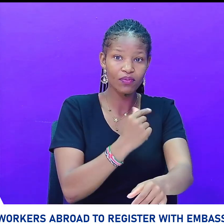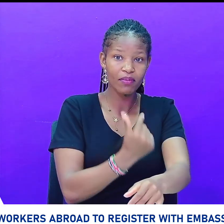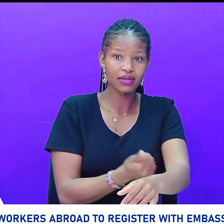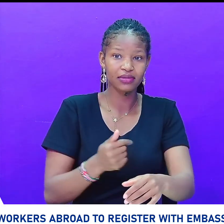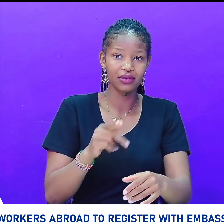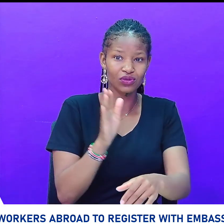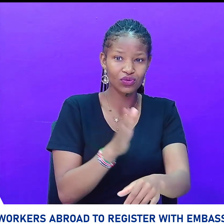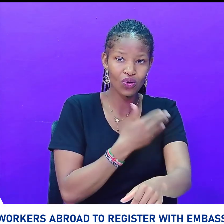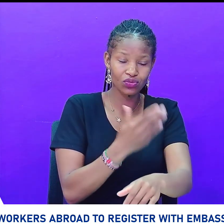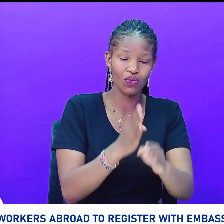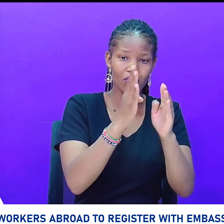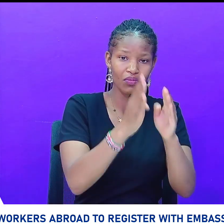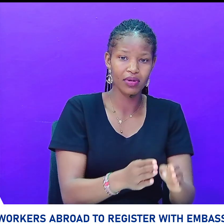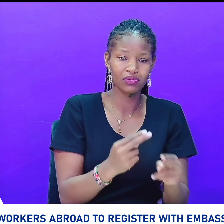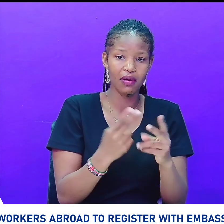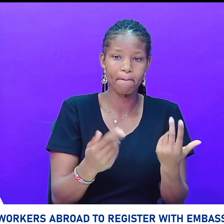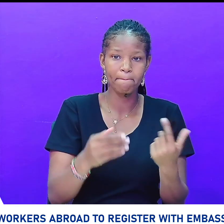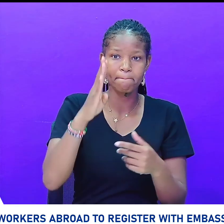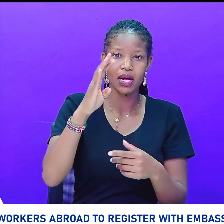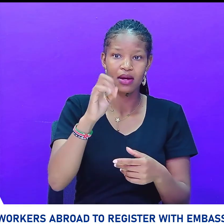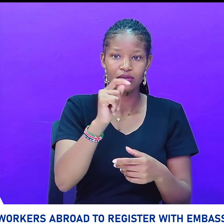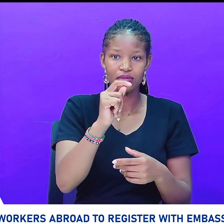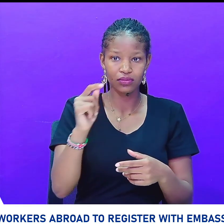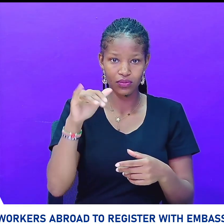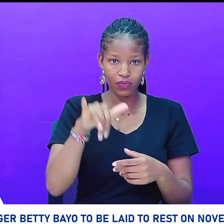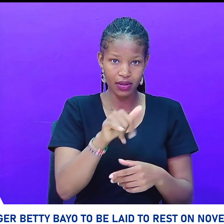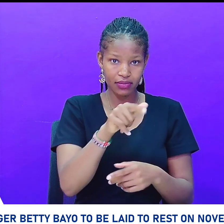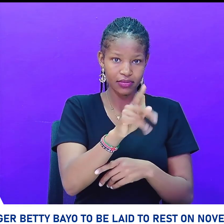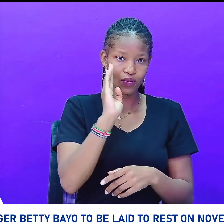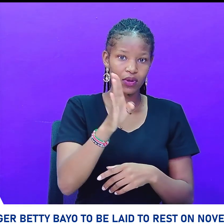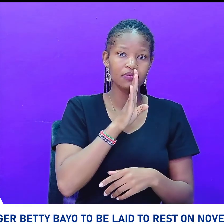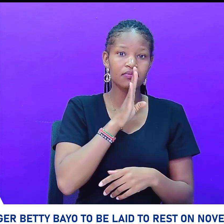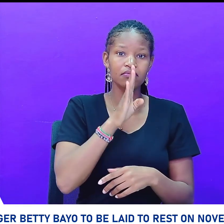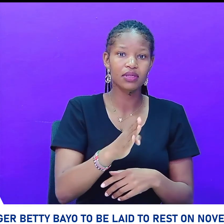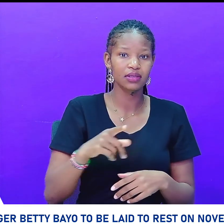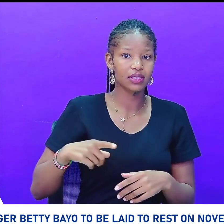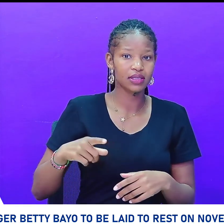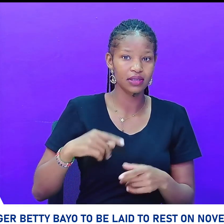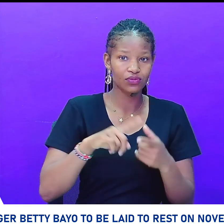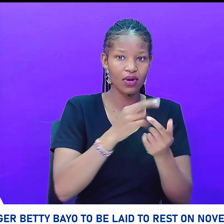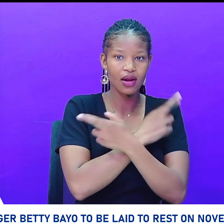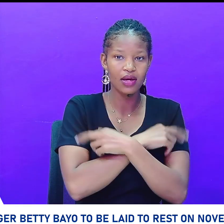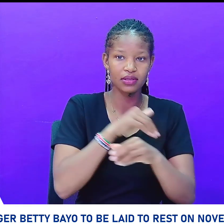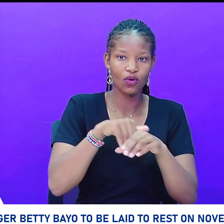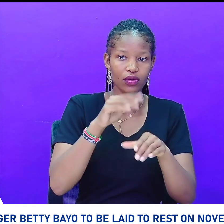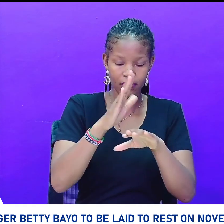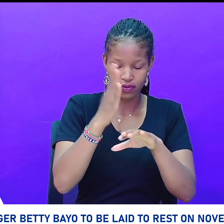Beloved Kenyan gospel singer Betty Bayo will be laid to rest on Thursday, November 20th,